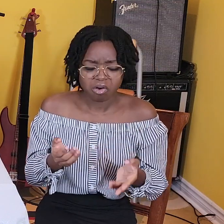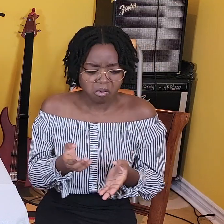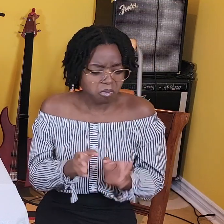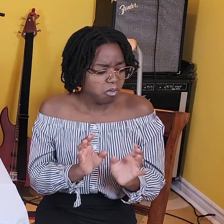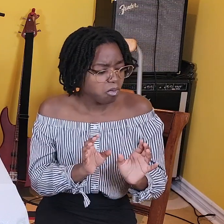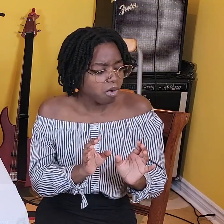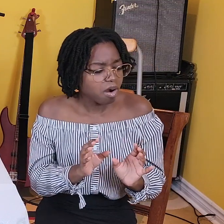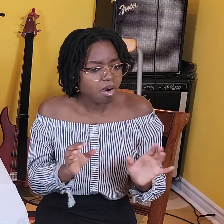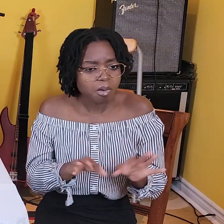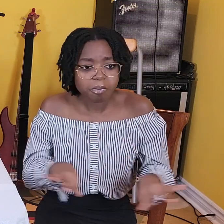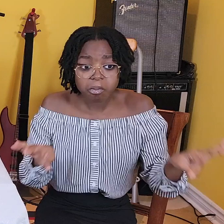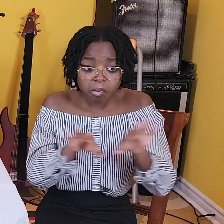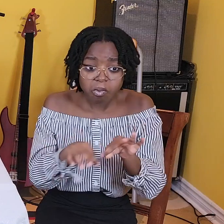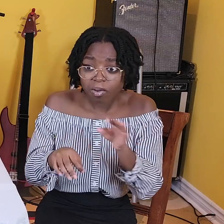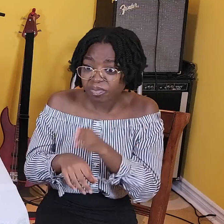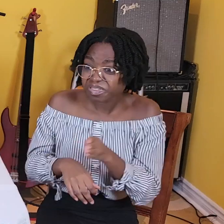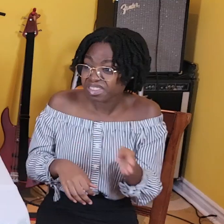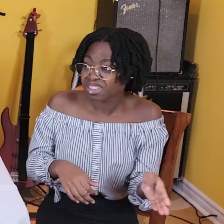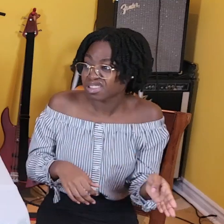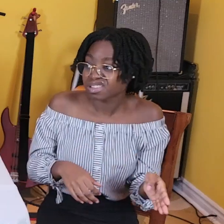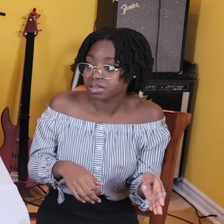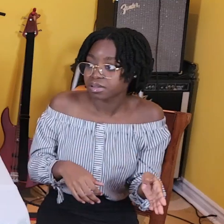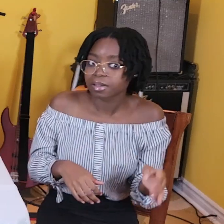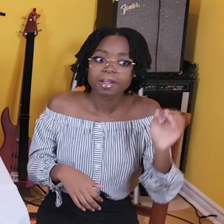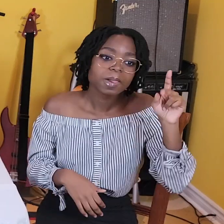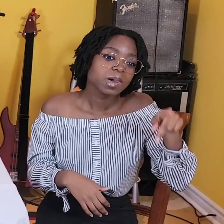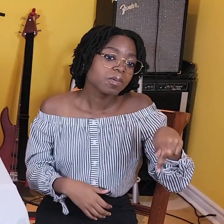chose expediency, self.